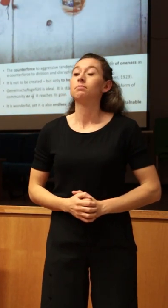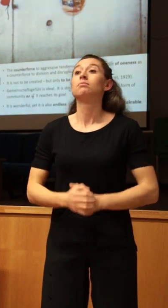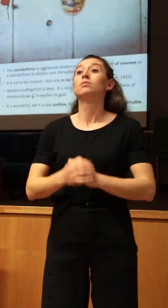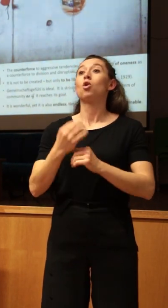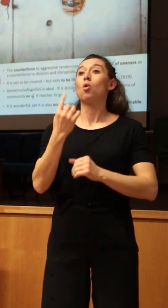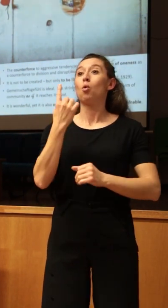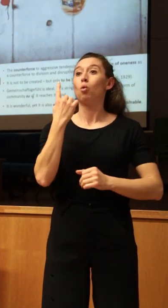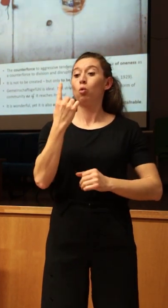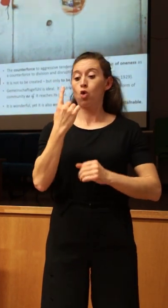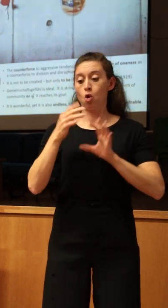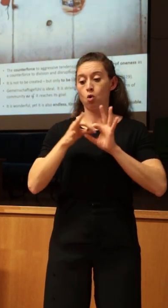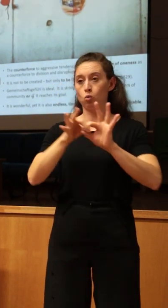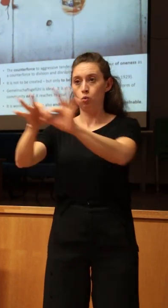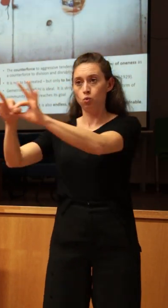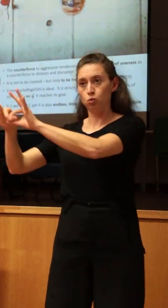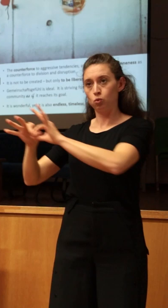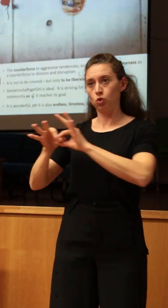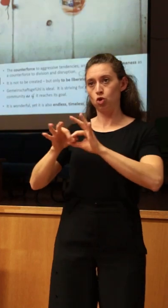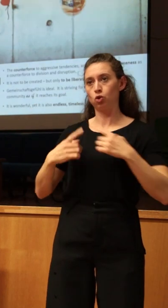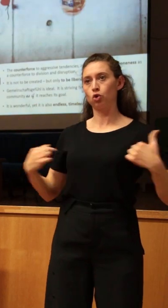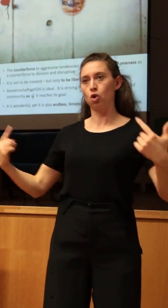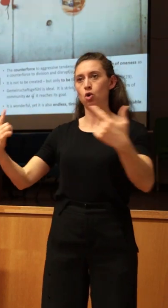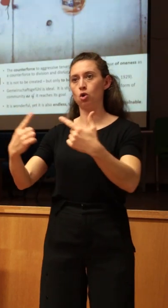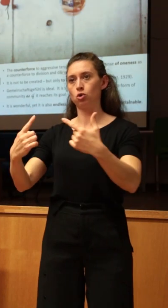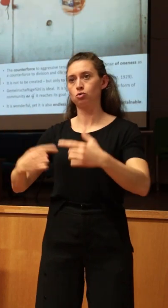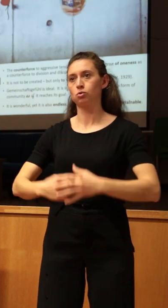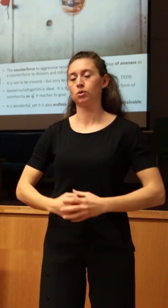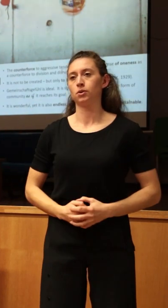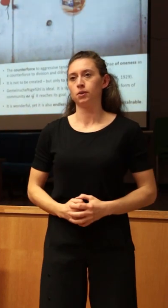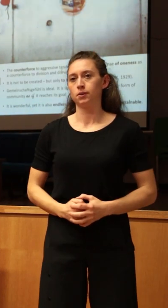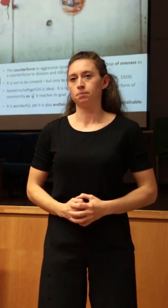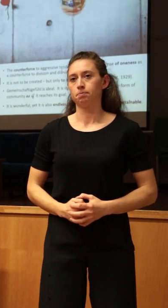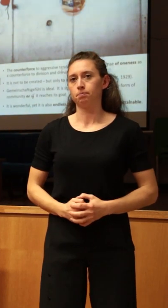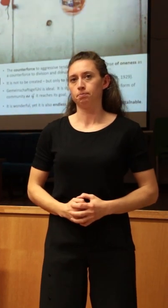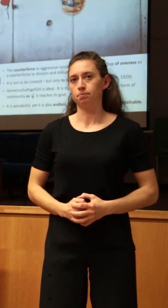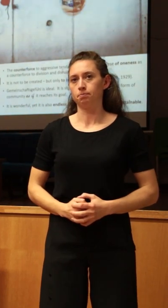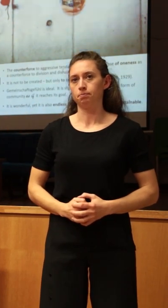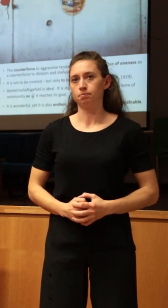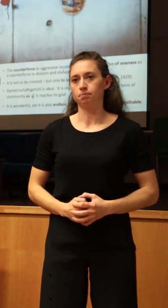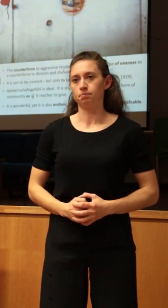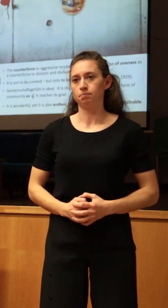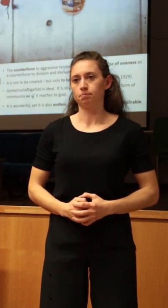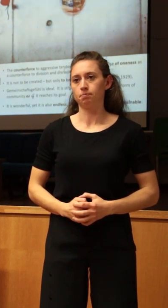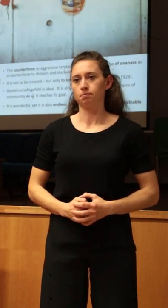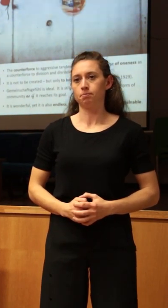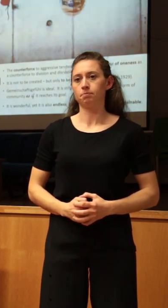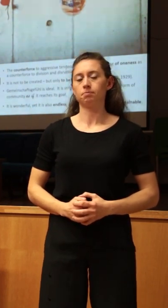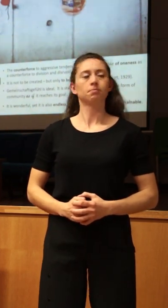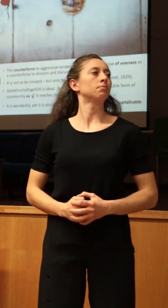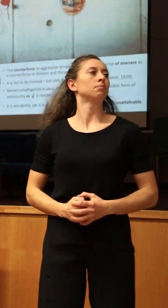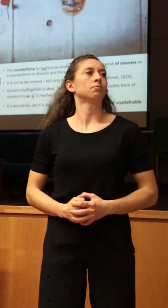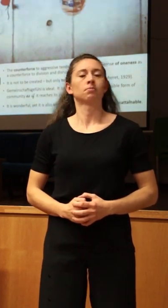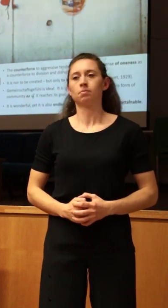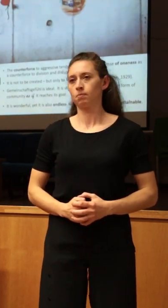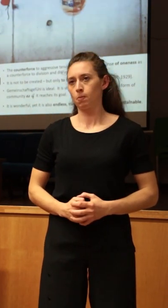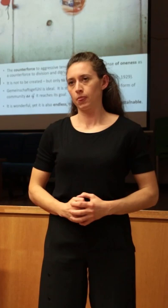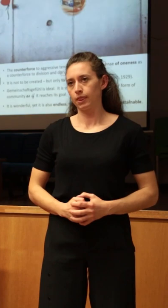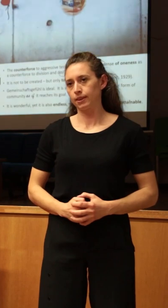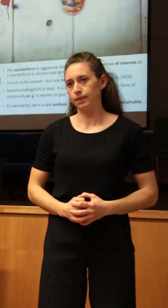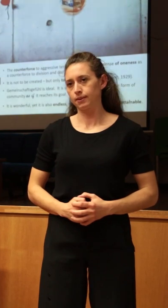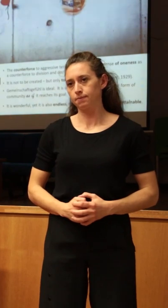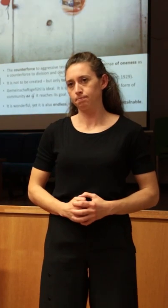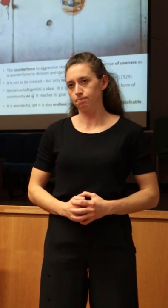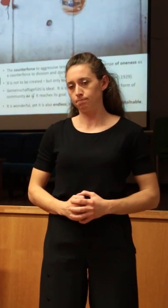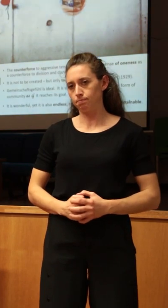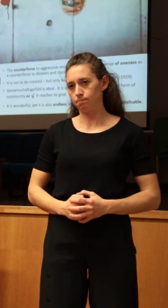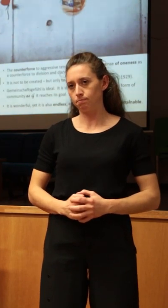uno con todos y todo. Which is very interesting and very unique because Adler saw that